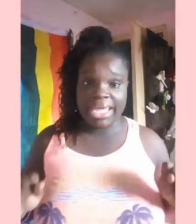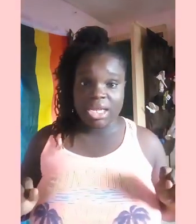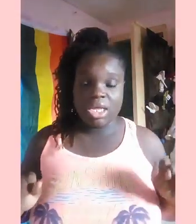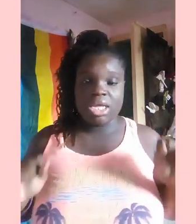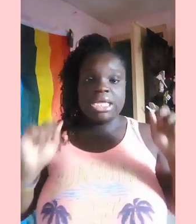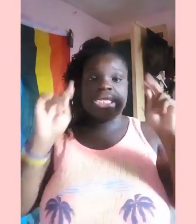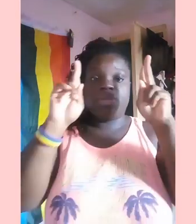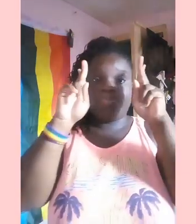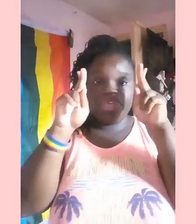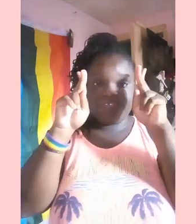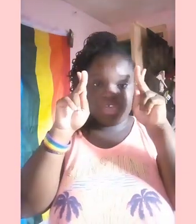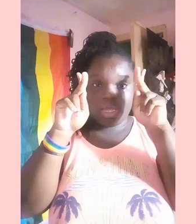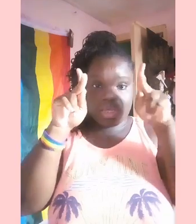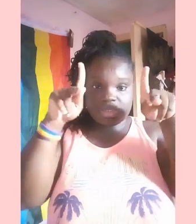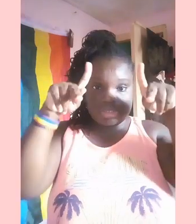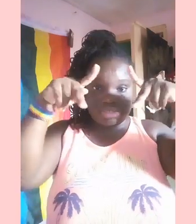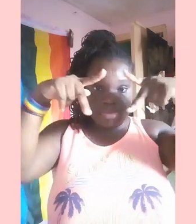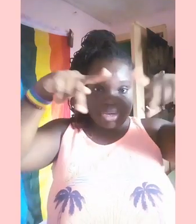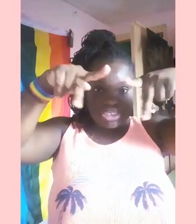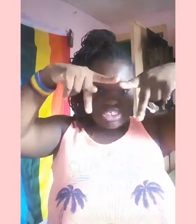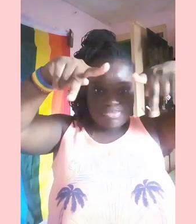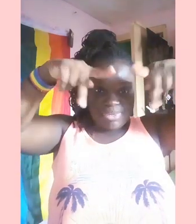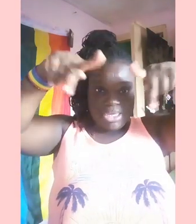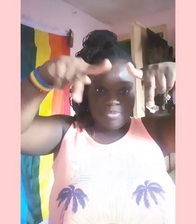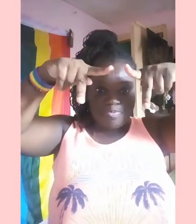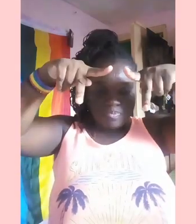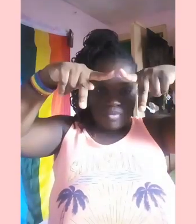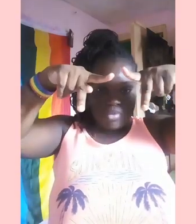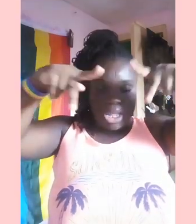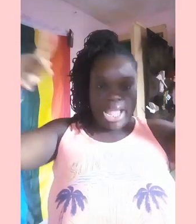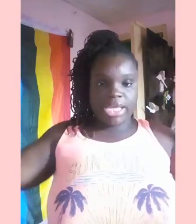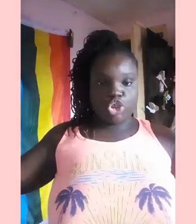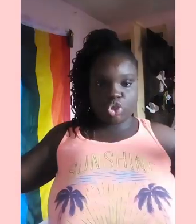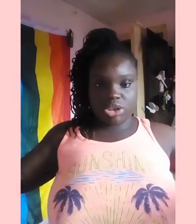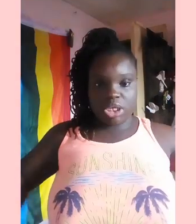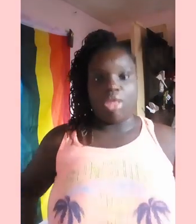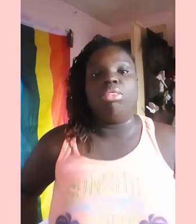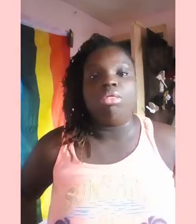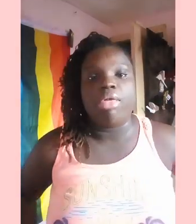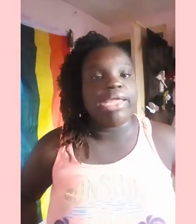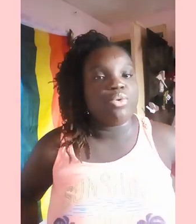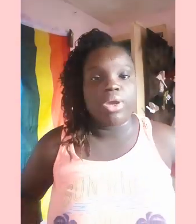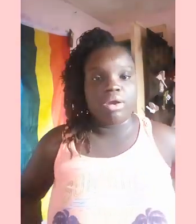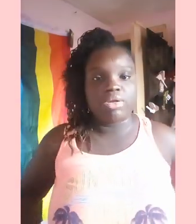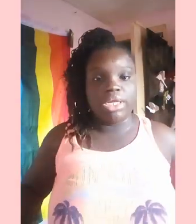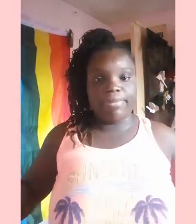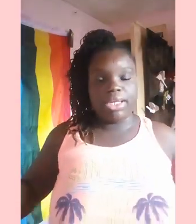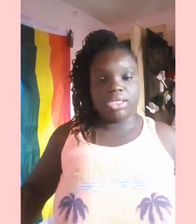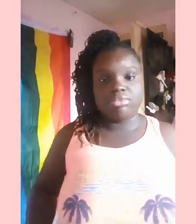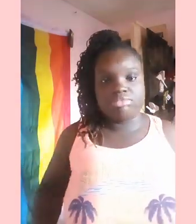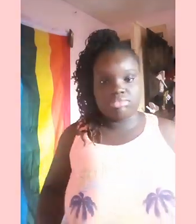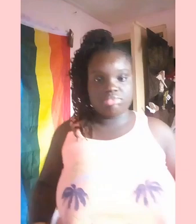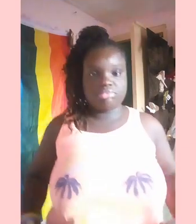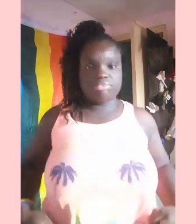Pain, the P fingers. Remember this is P. And you jerk it in anywhere in your belly.